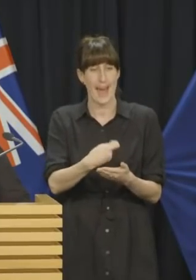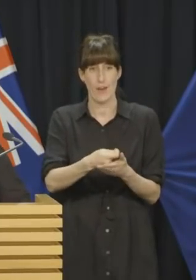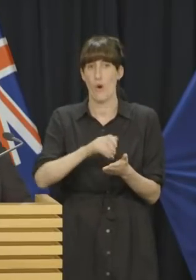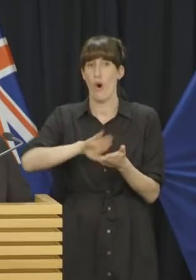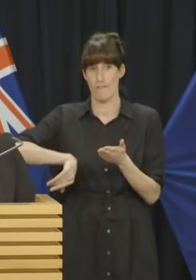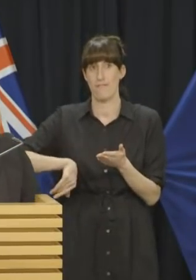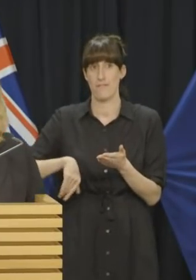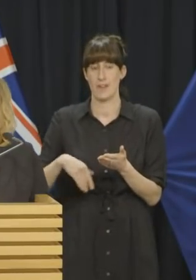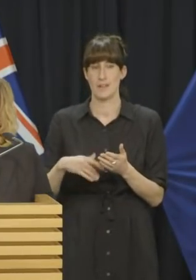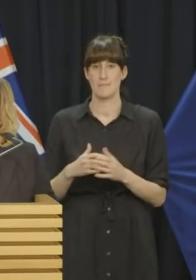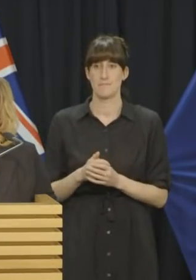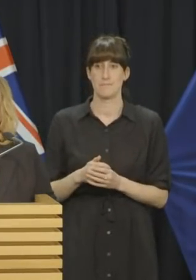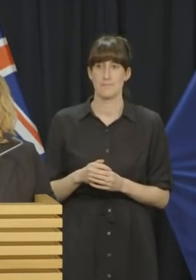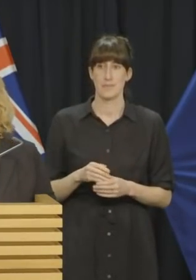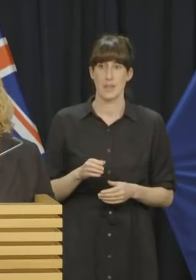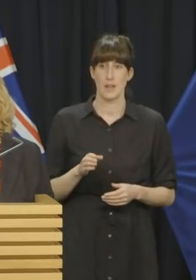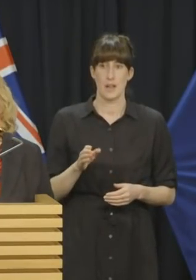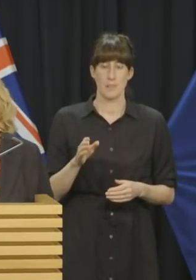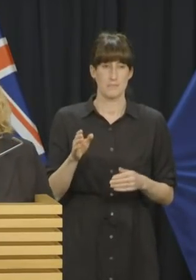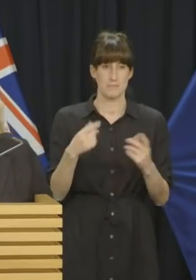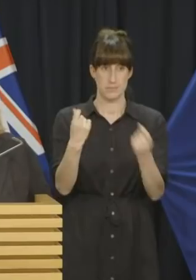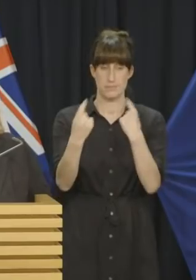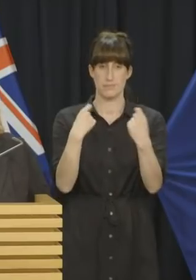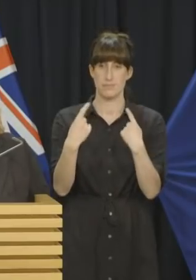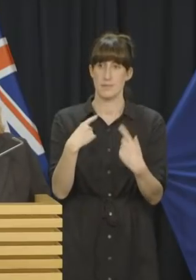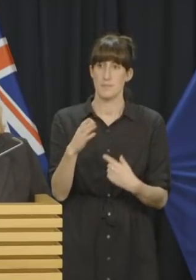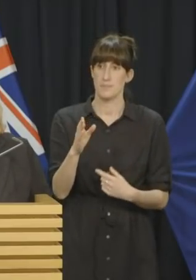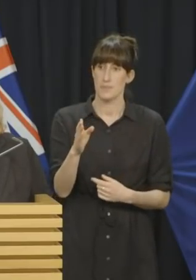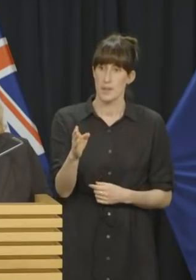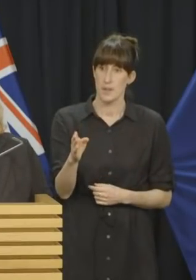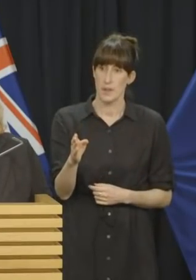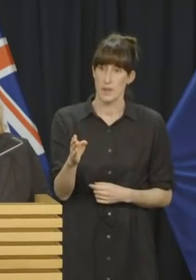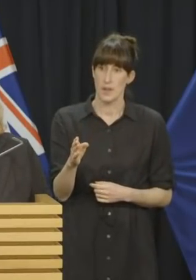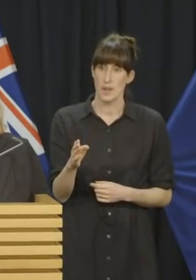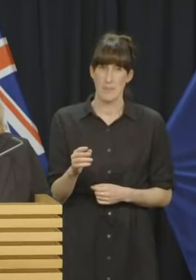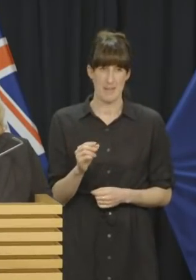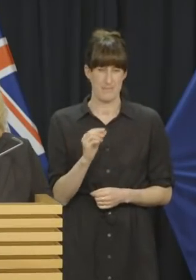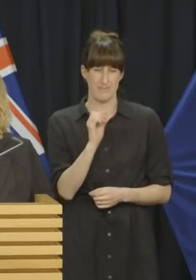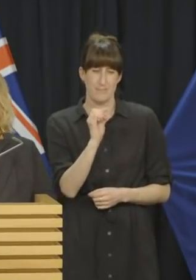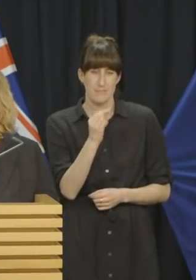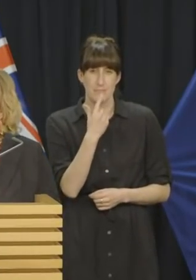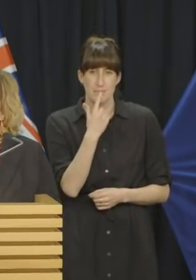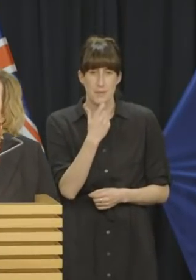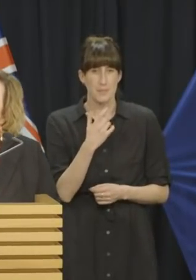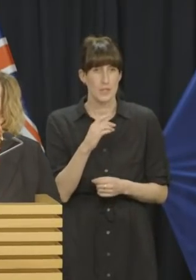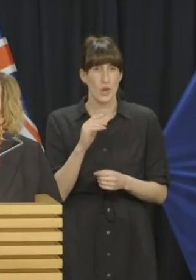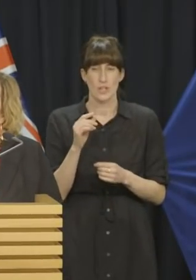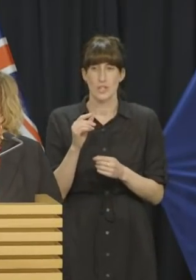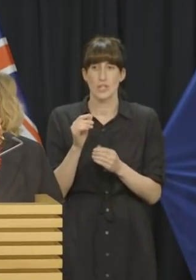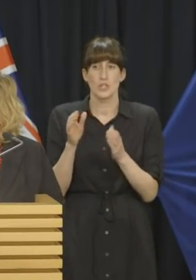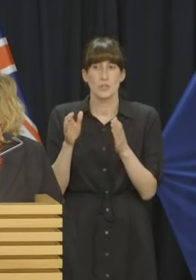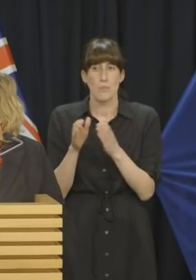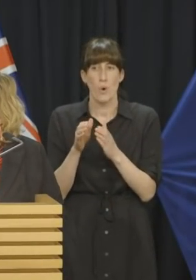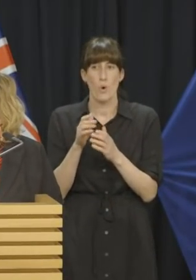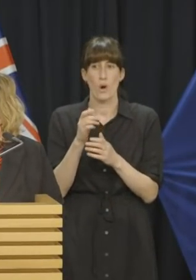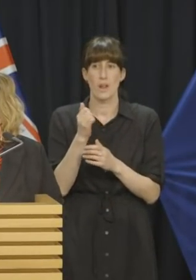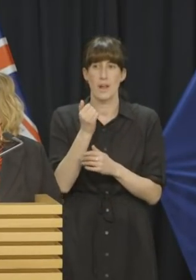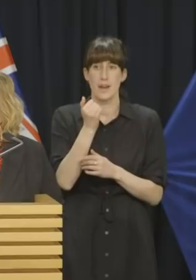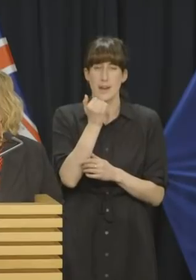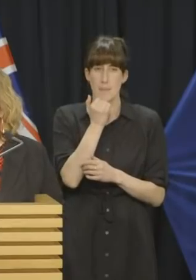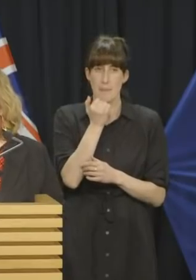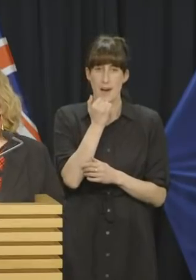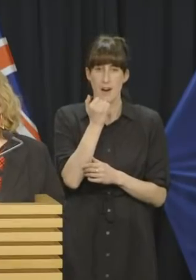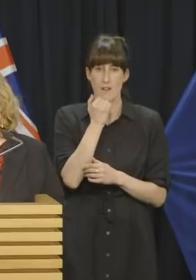people to see loved ones. If the group is so small, what's the point of doing it? Is it a deterrent to stop people from coming